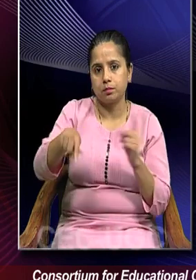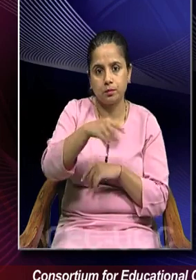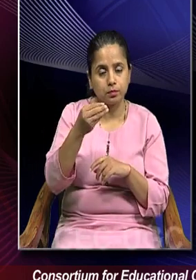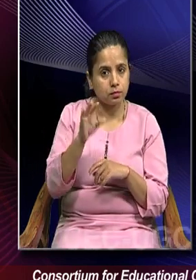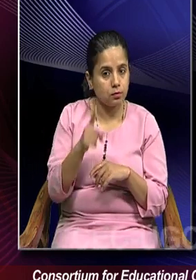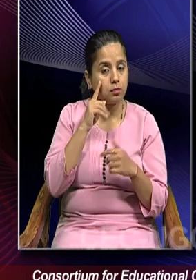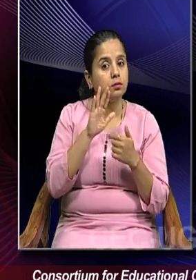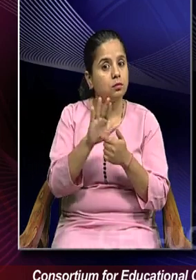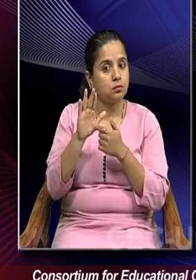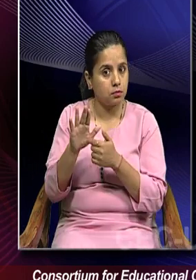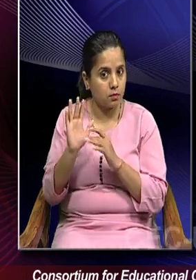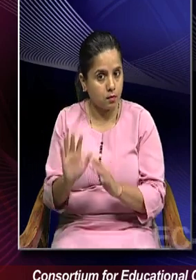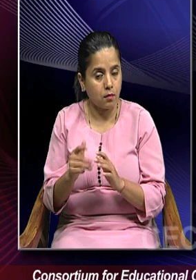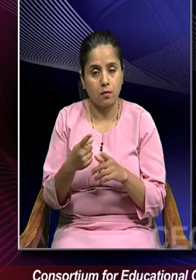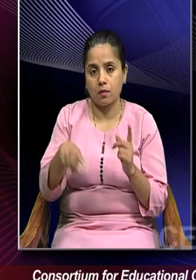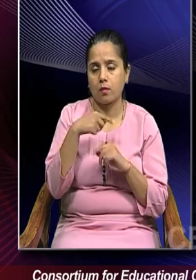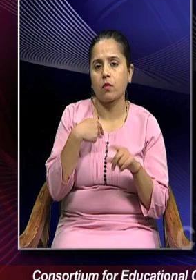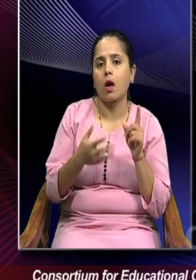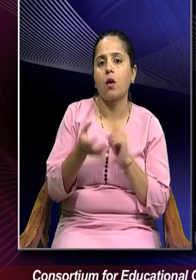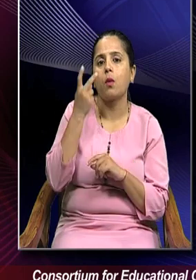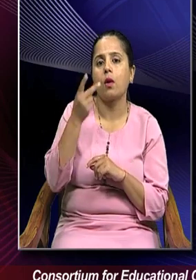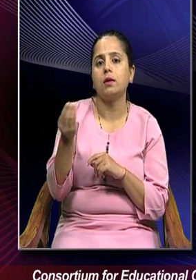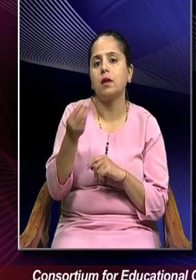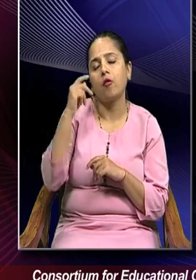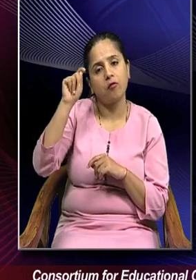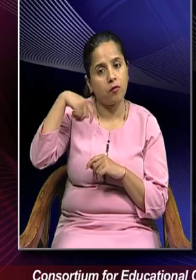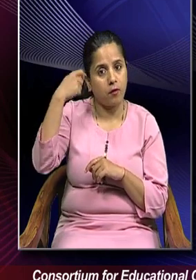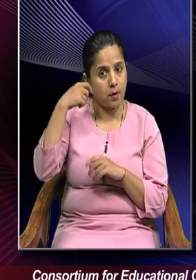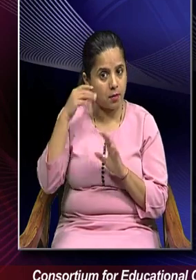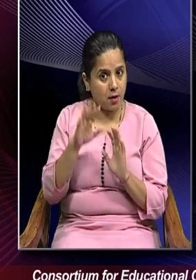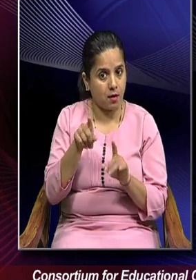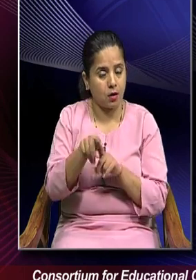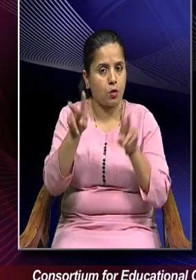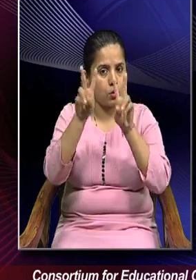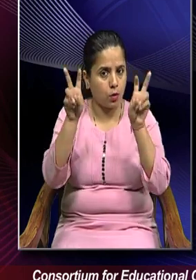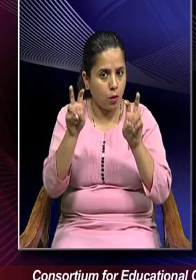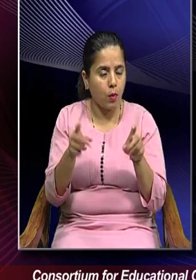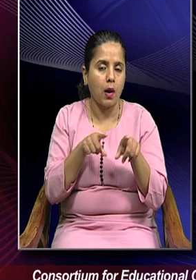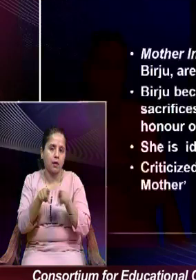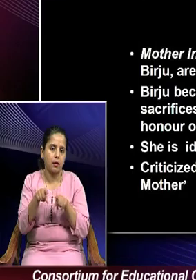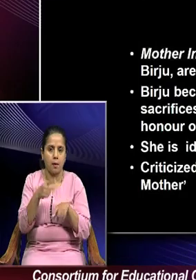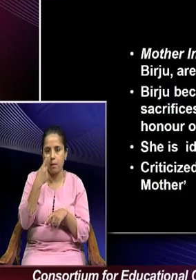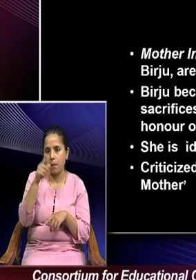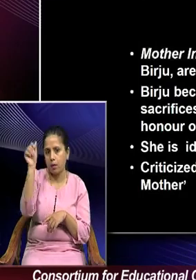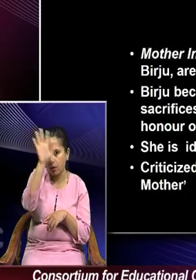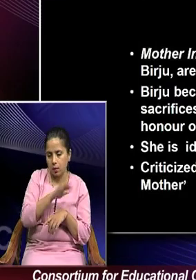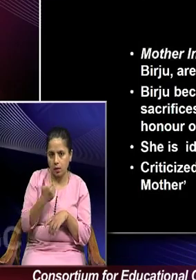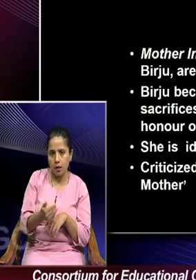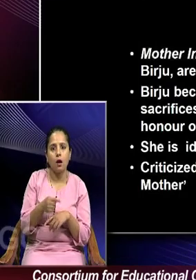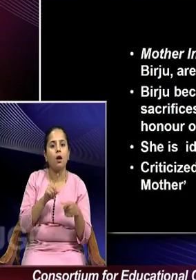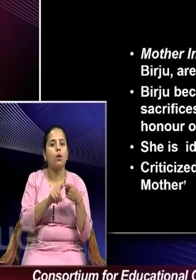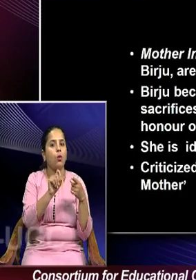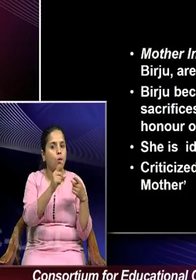of portrayals, and we find that some of the films of that particular period, for example, Mother India being